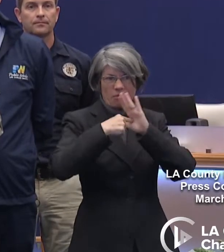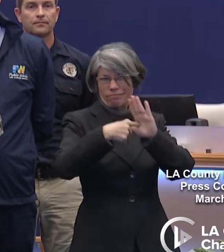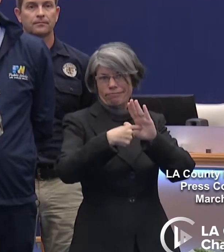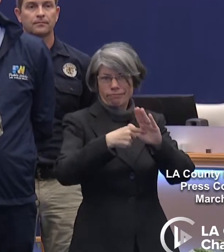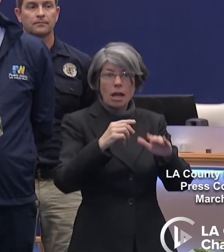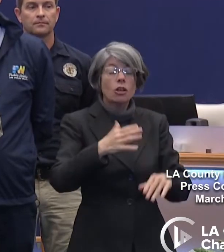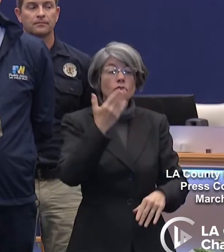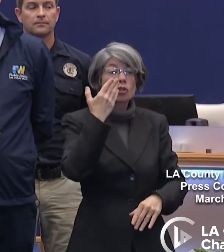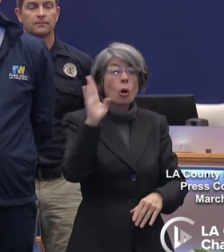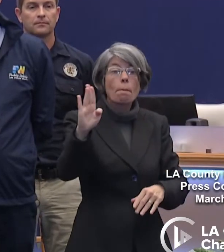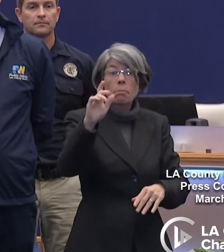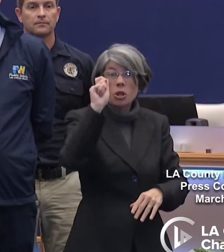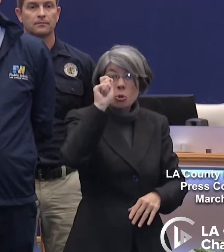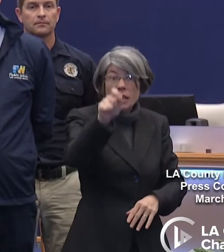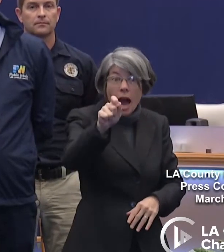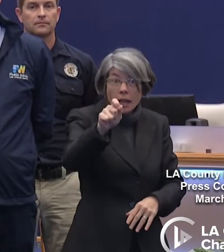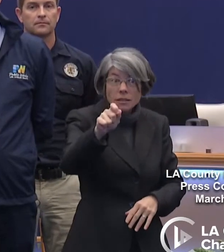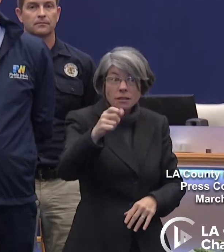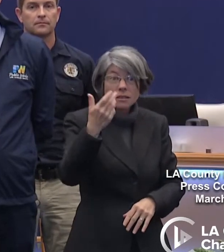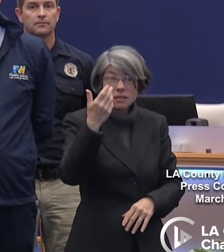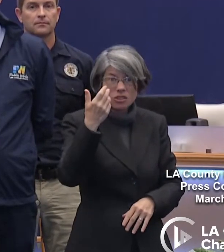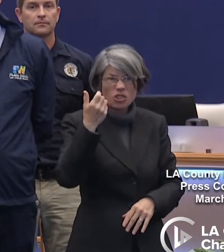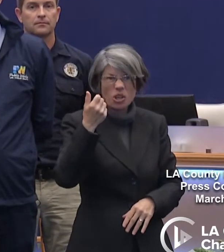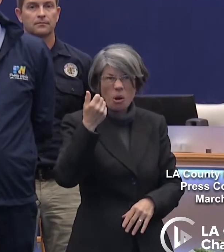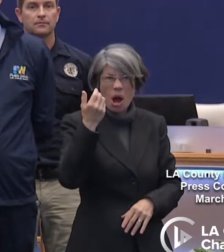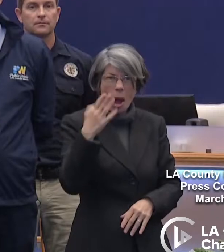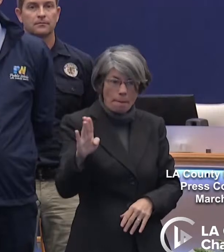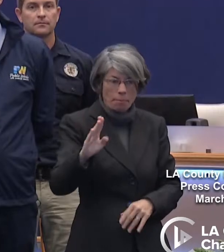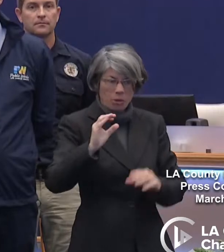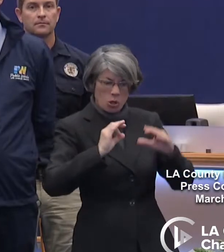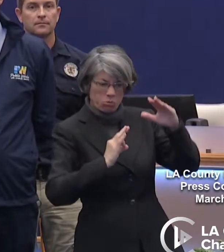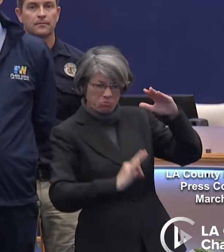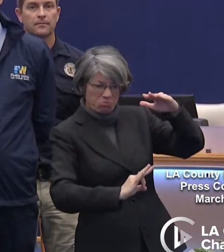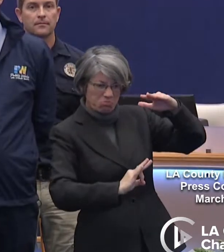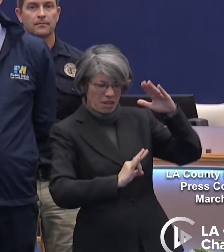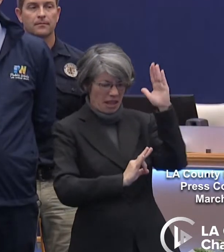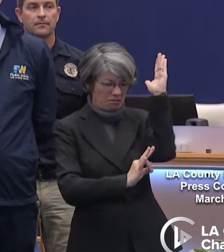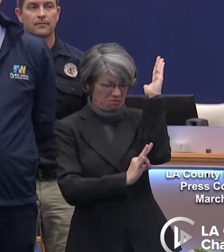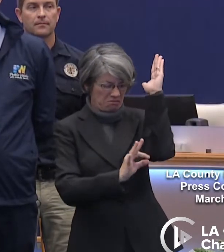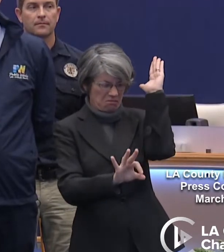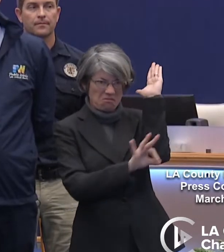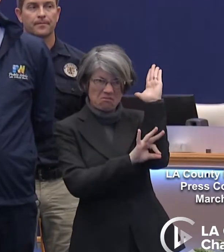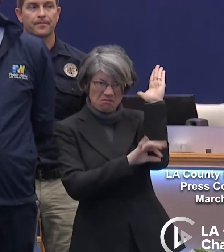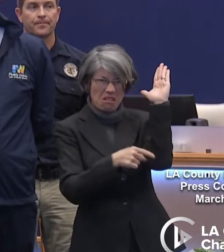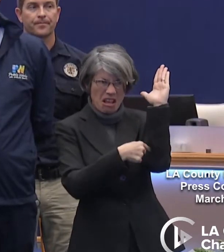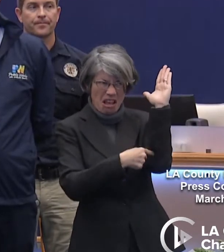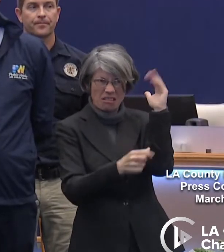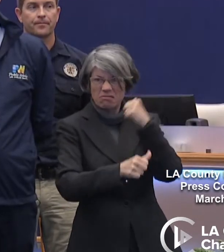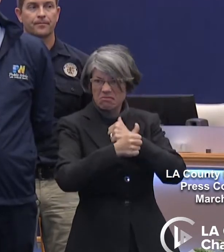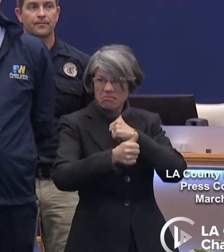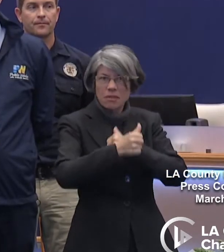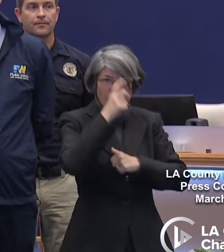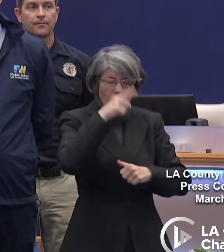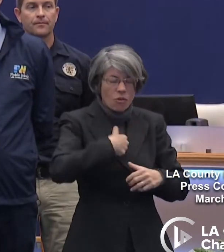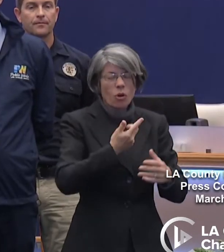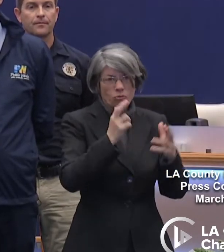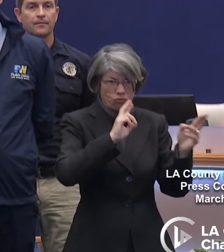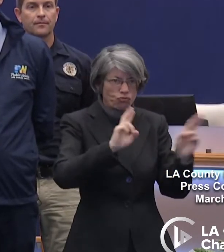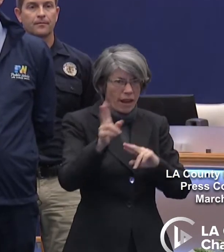So blue dots. Trees marked with blue dots at the base and a barcode have been determined to be hazardous and are scheduled for